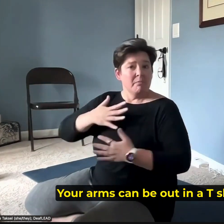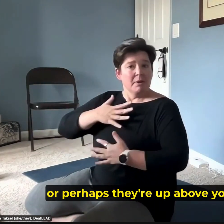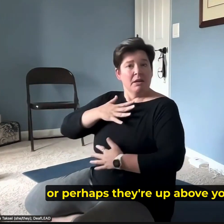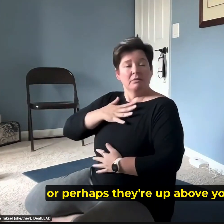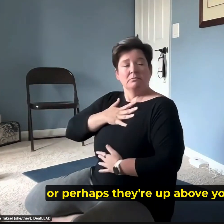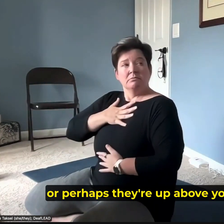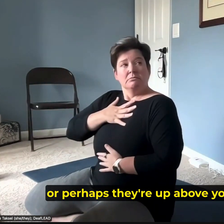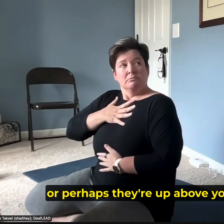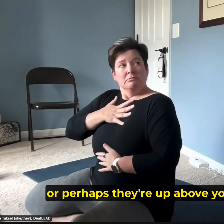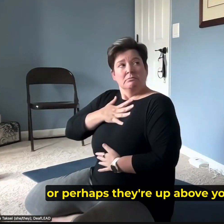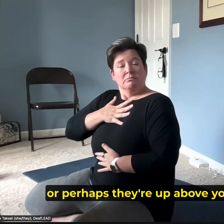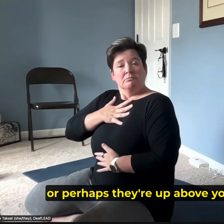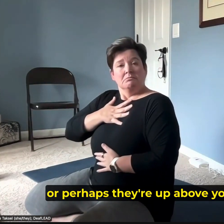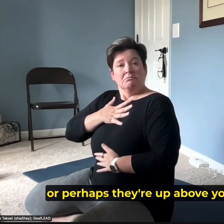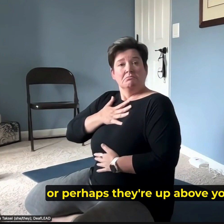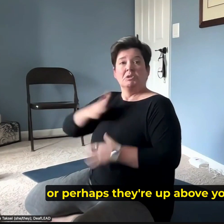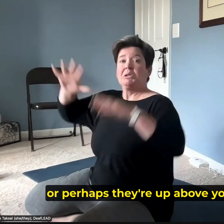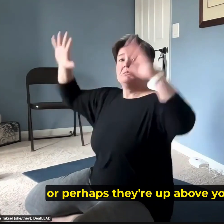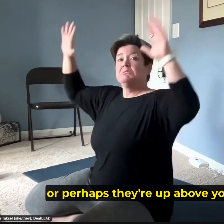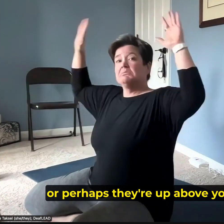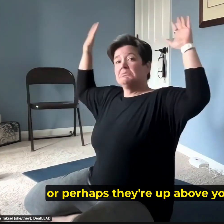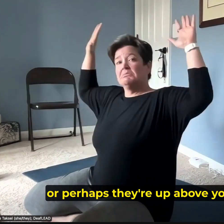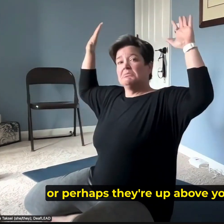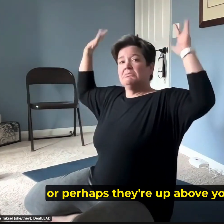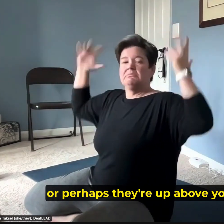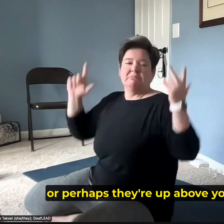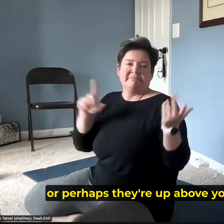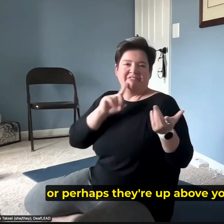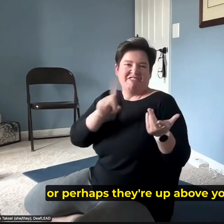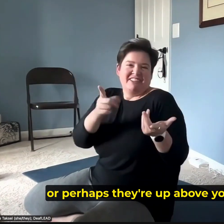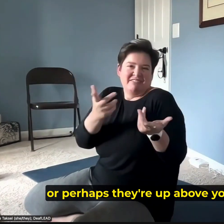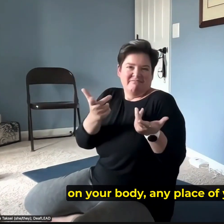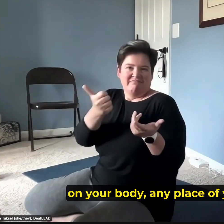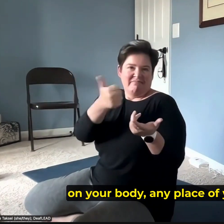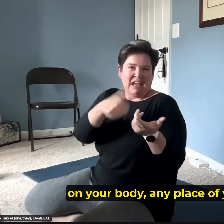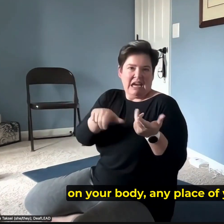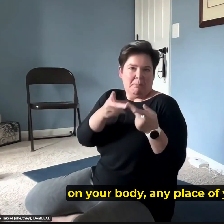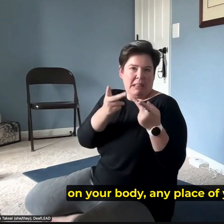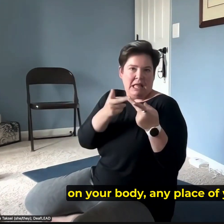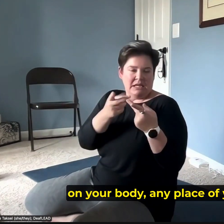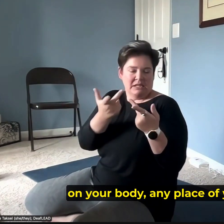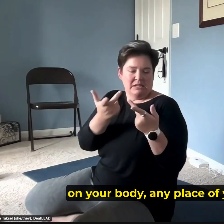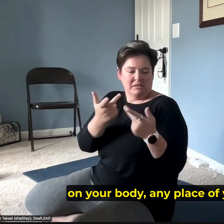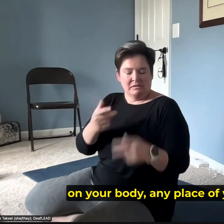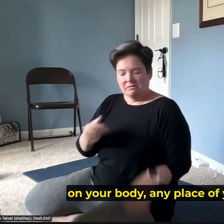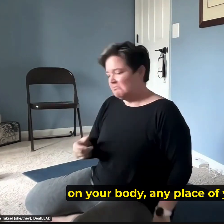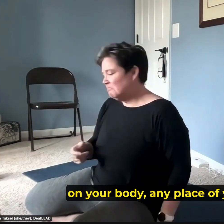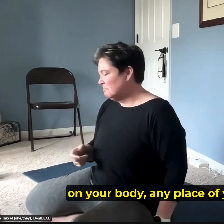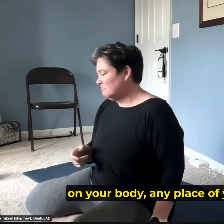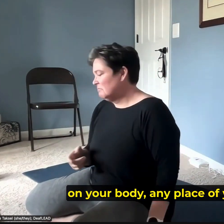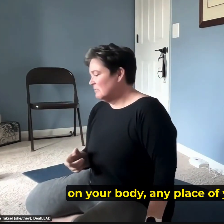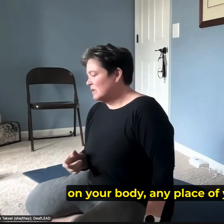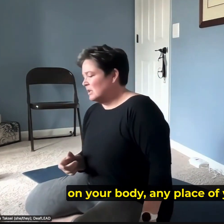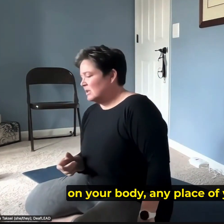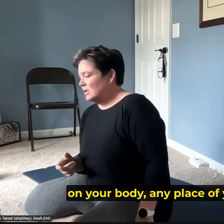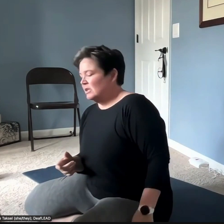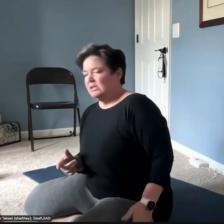or perhaps they're up above your head or resting on your body, any place of your choosing.